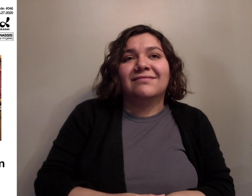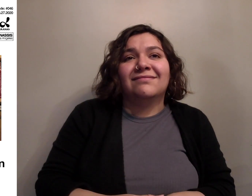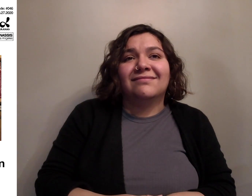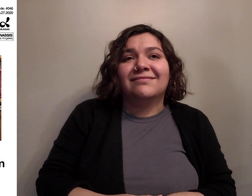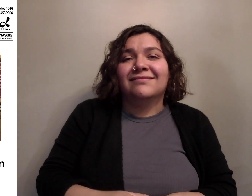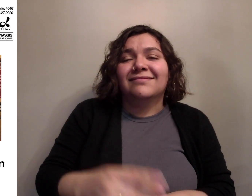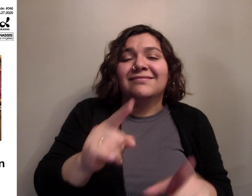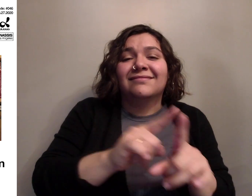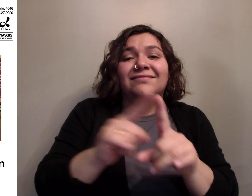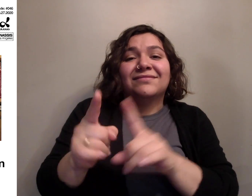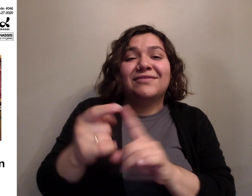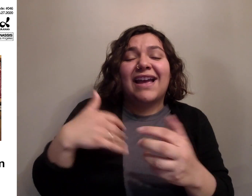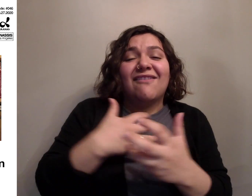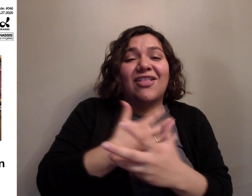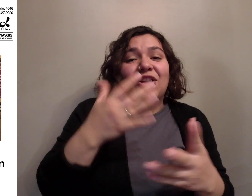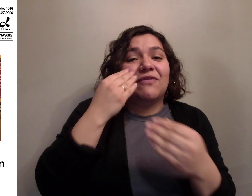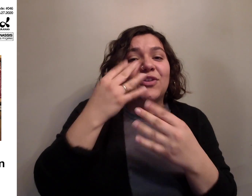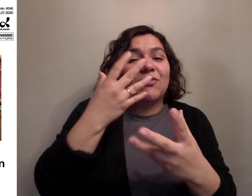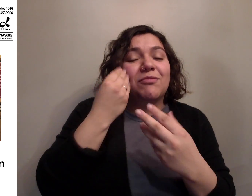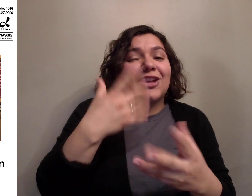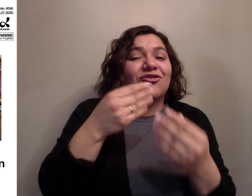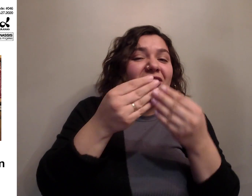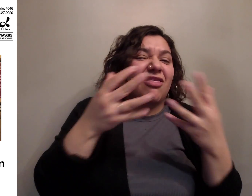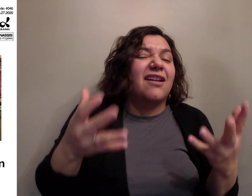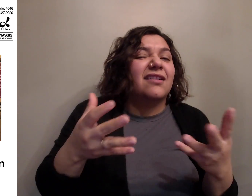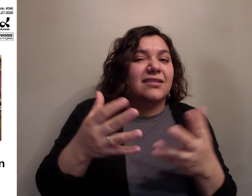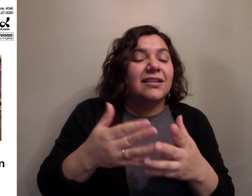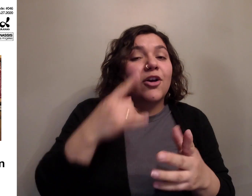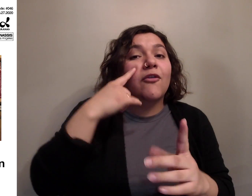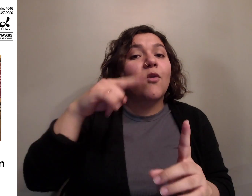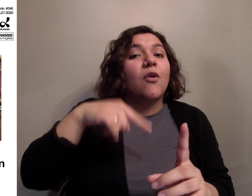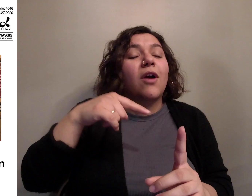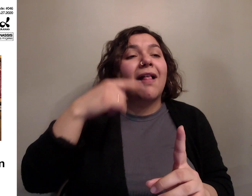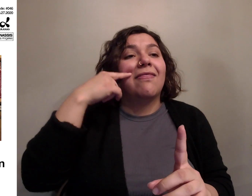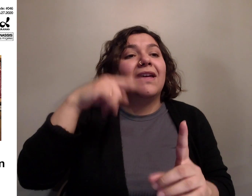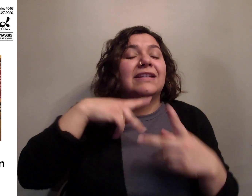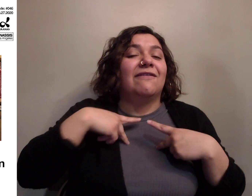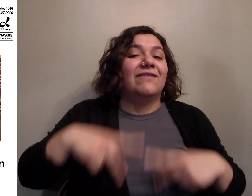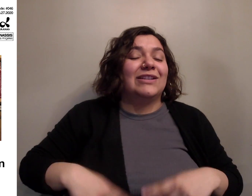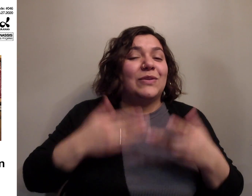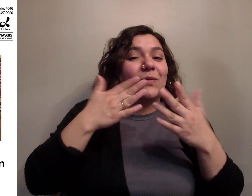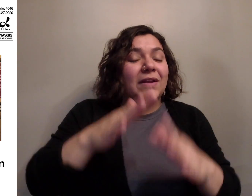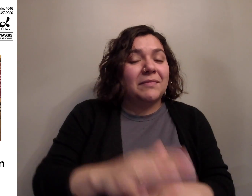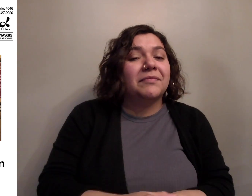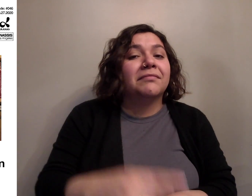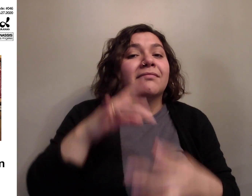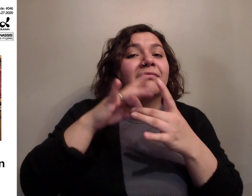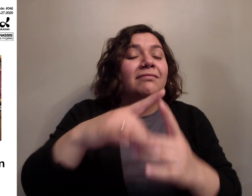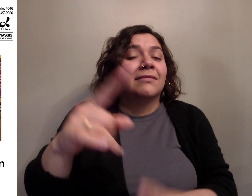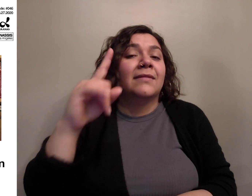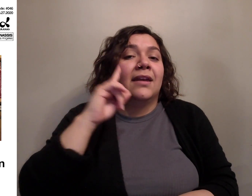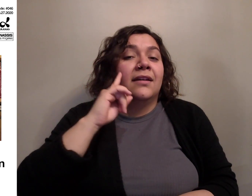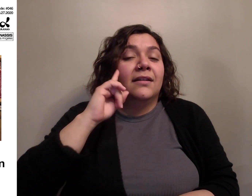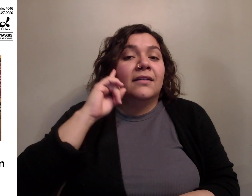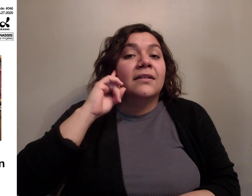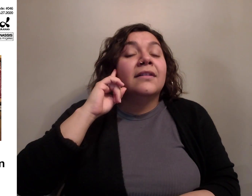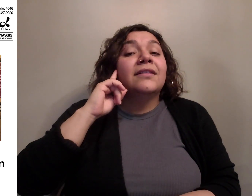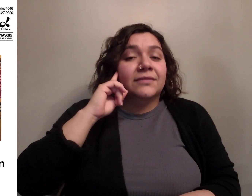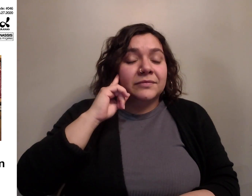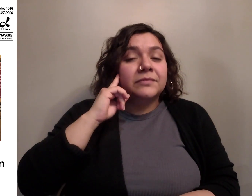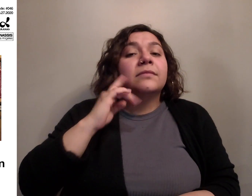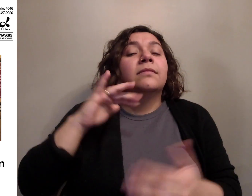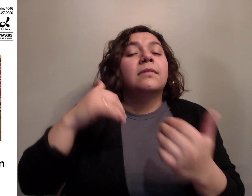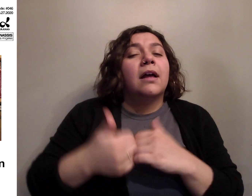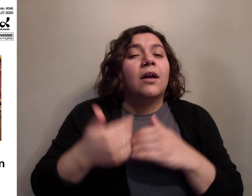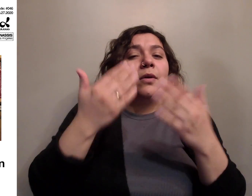something in a group, in a space, but also there's just so much information lost, just in purely physical terms, in terms of the